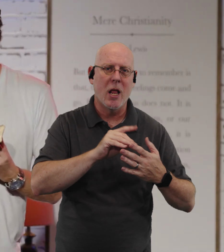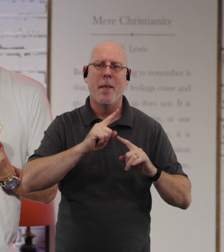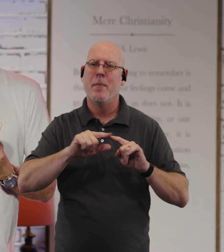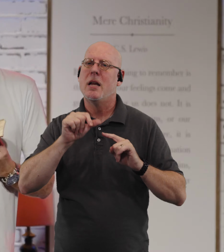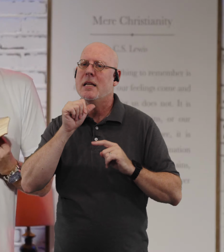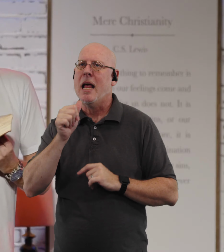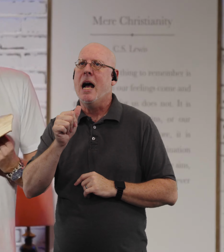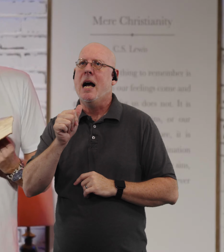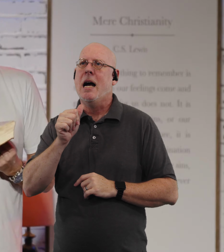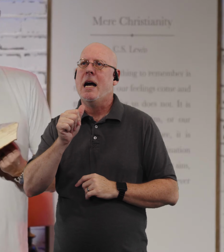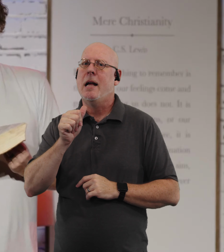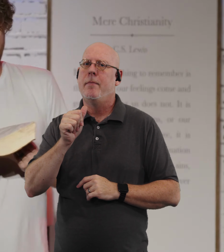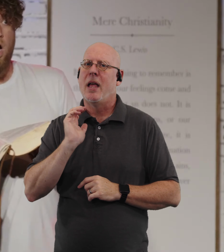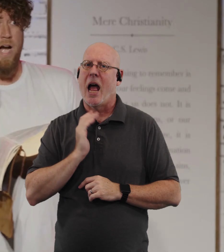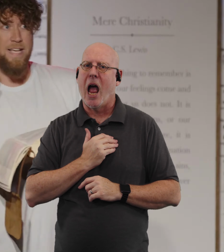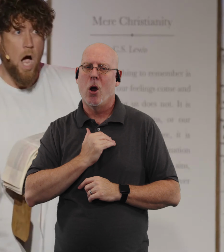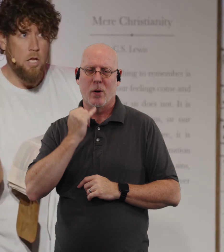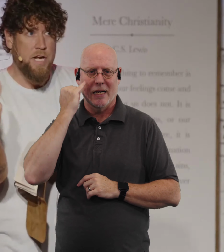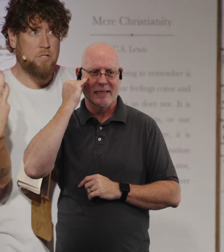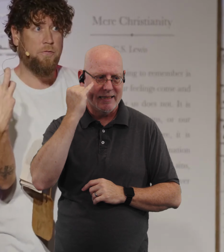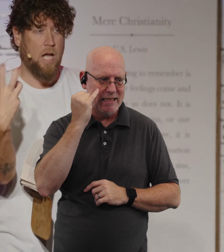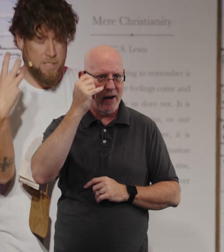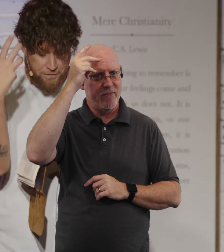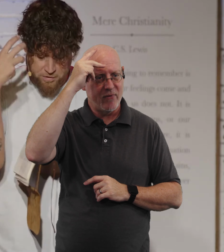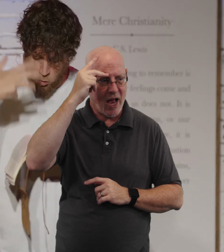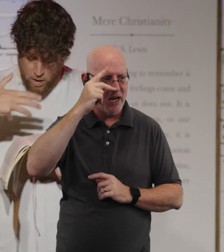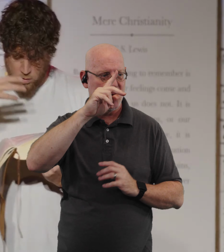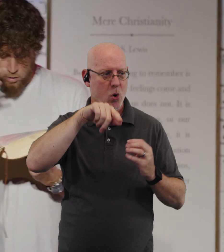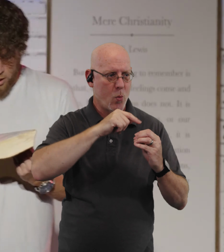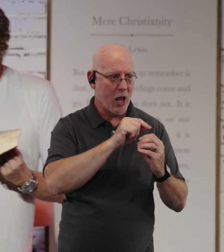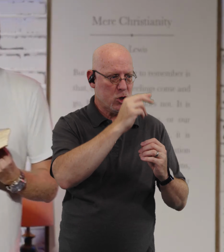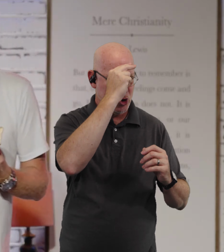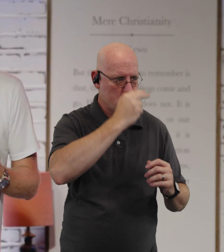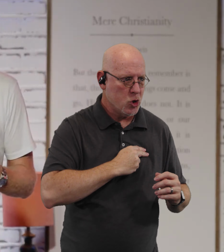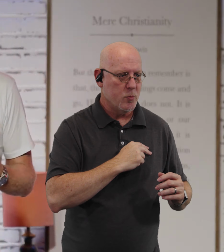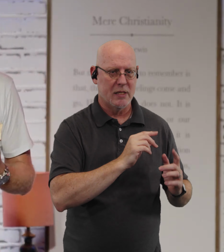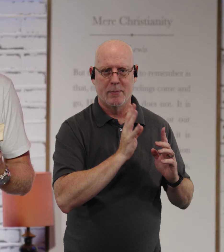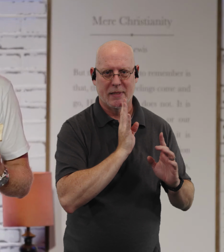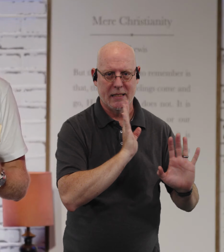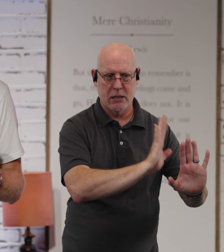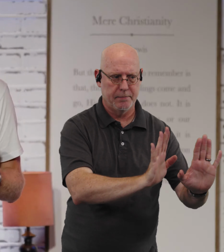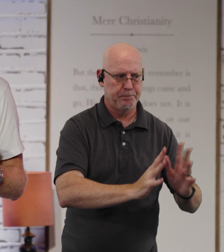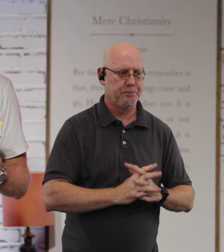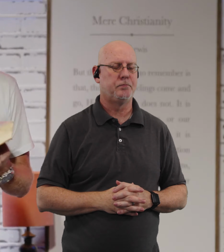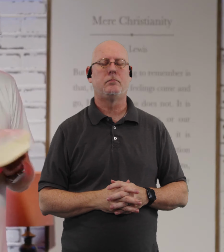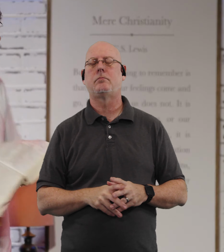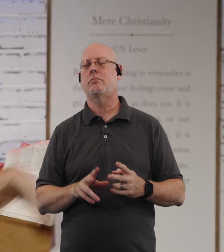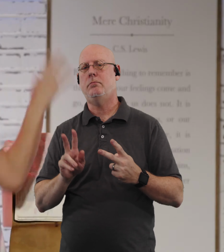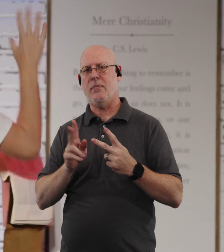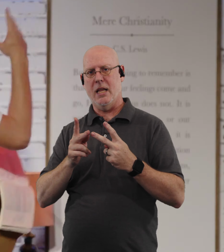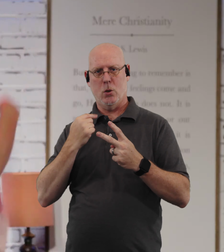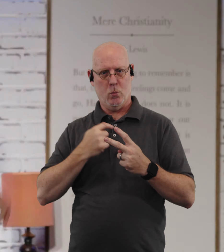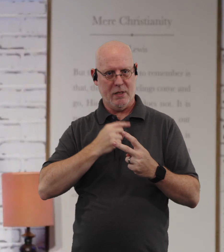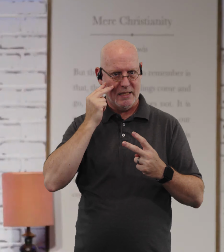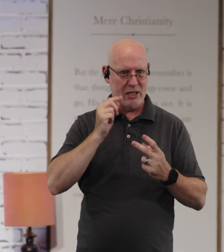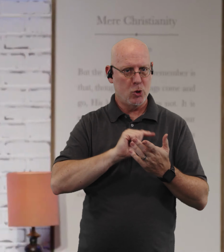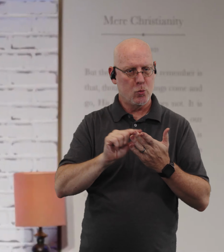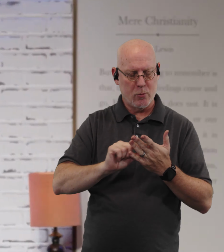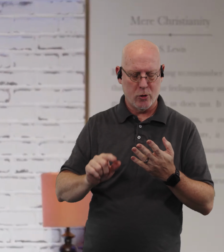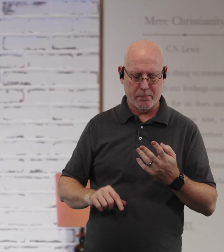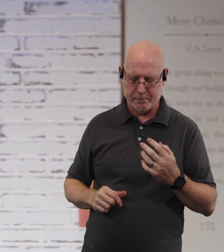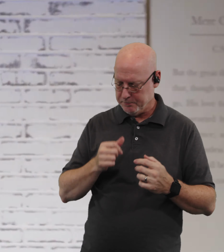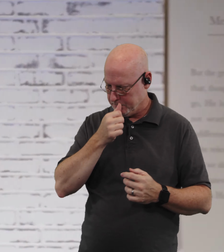should not form our ideologies or philosophies around human. Number two, second thing that we see in